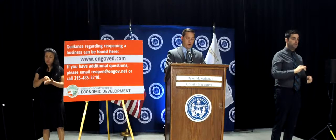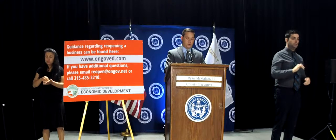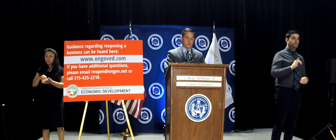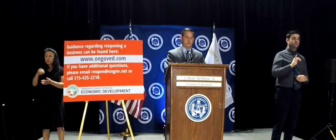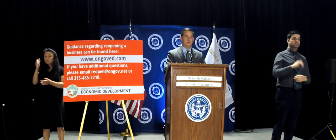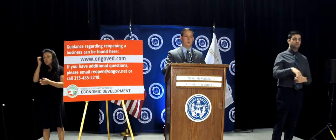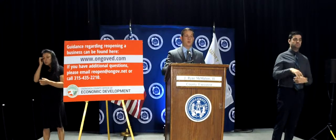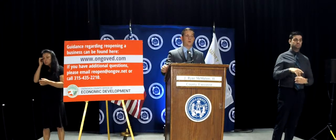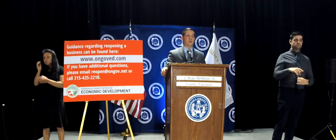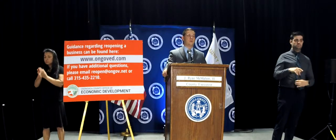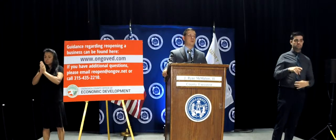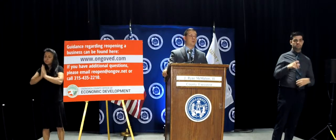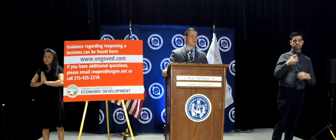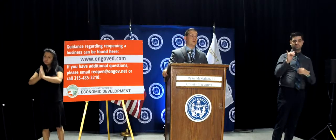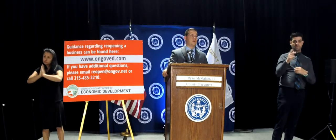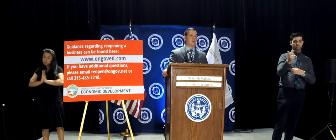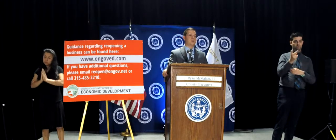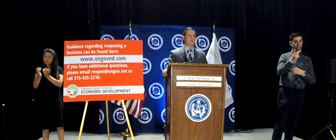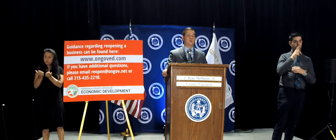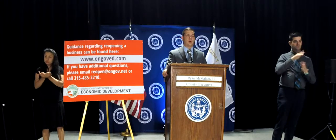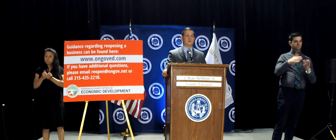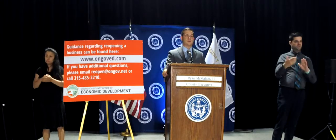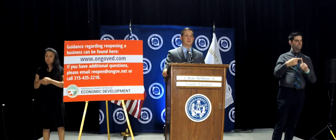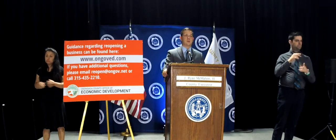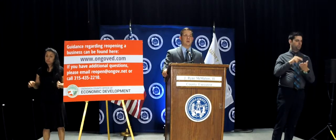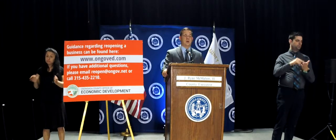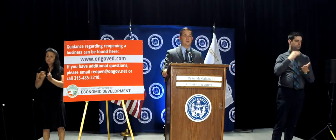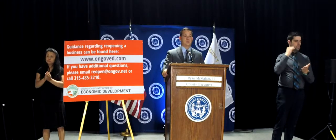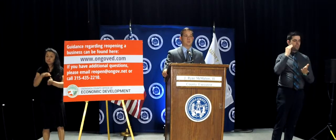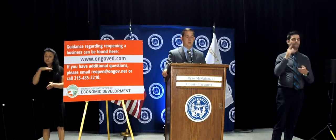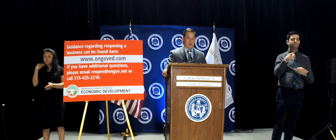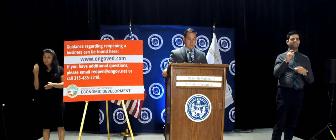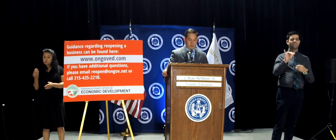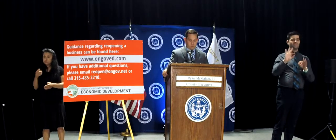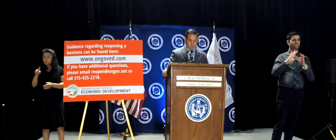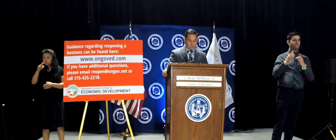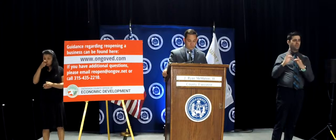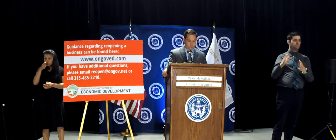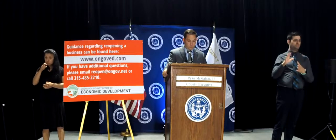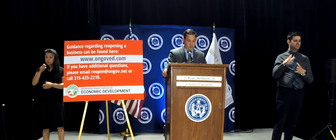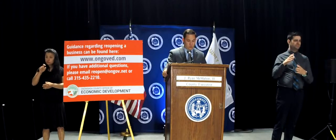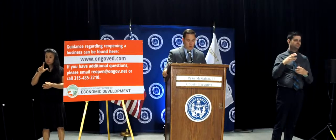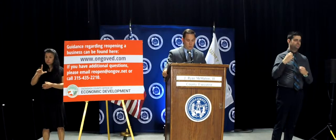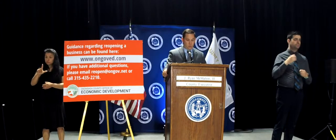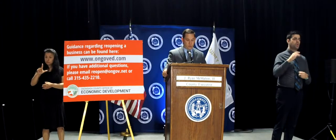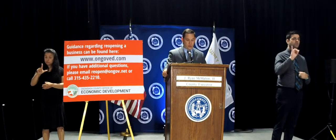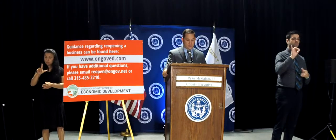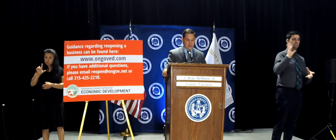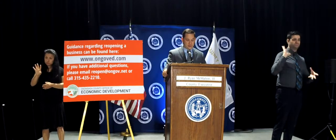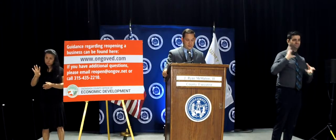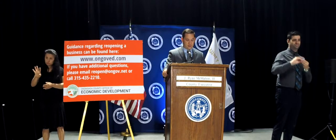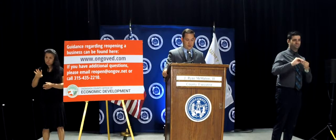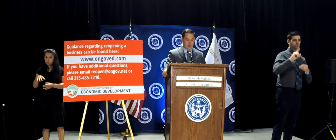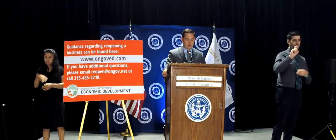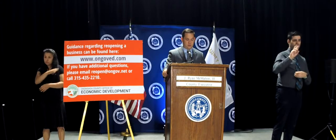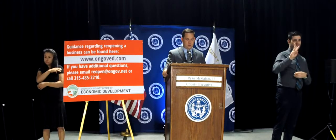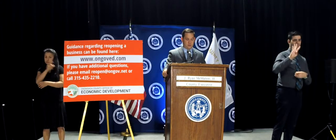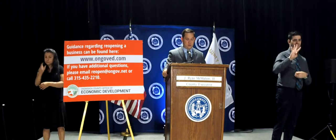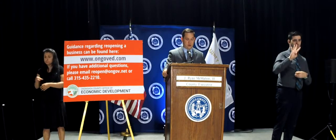other 164 individuals and their families we've lost to this pandemic. When we look at